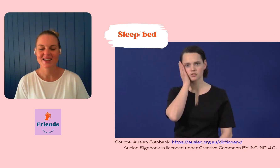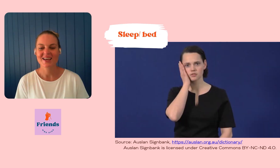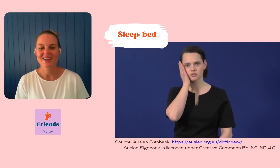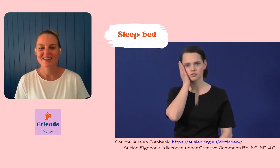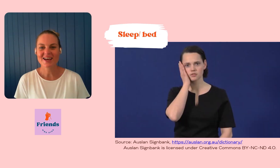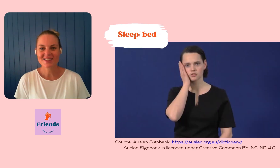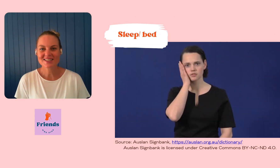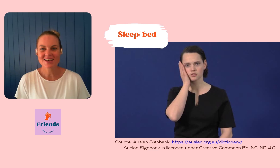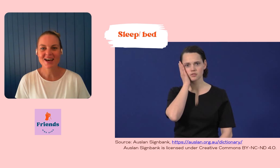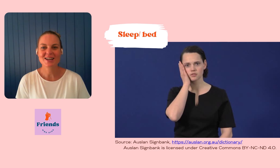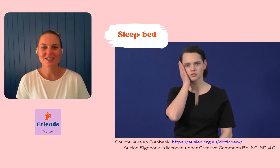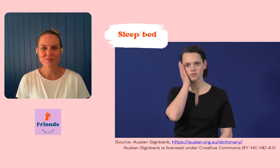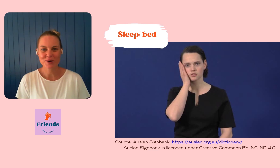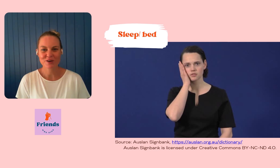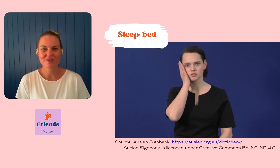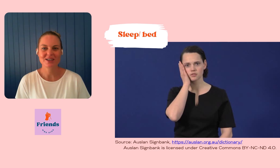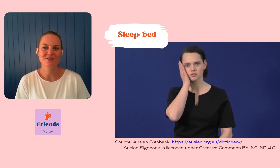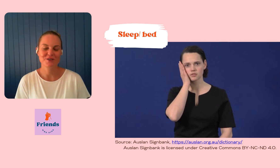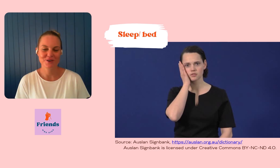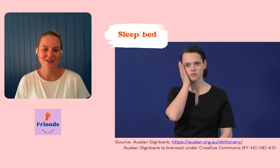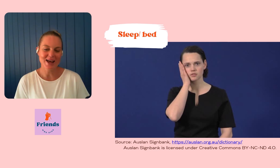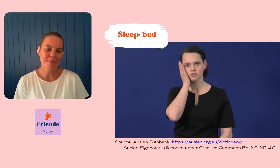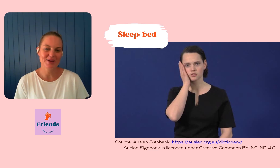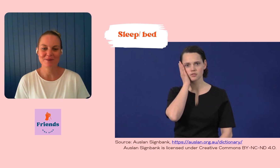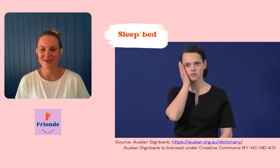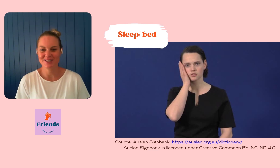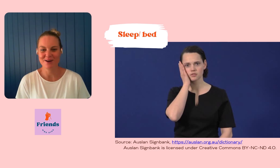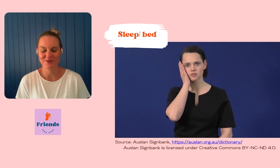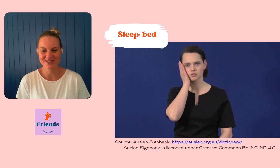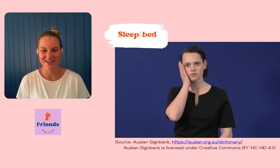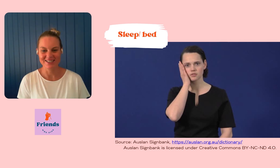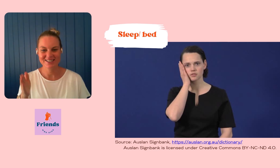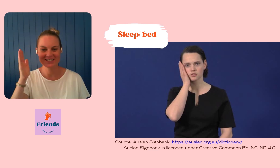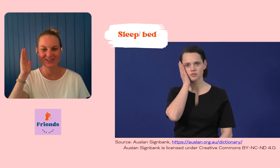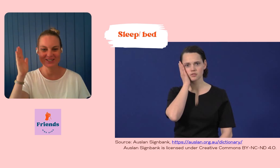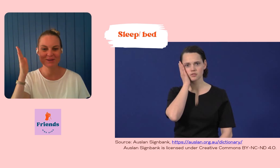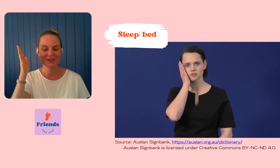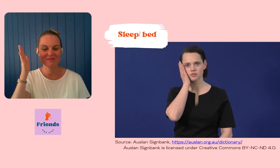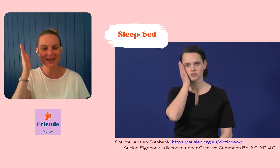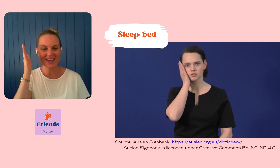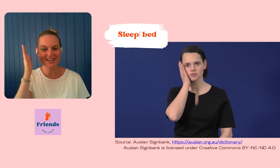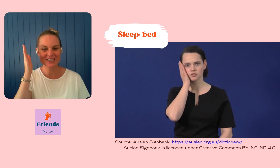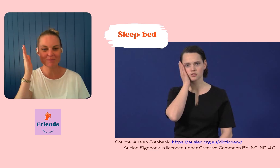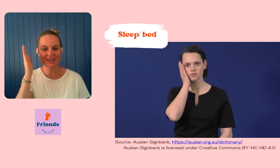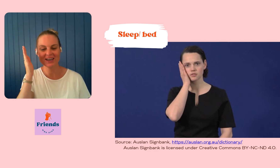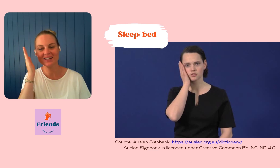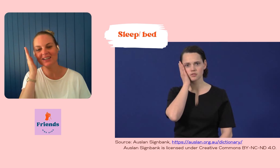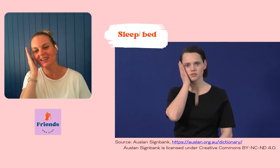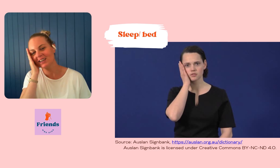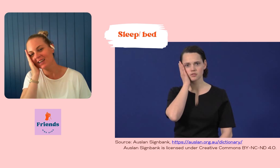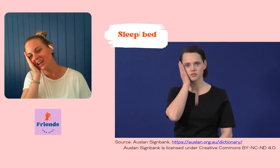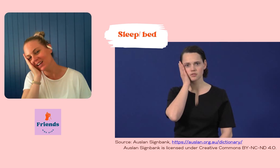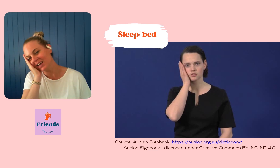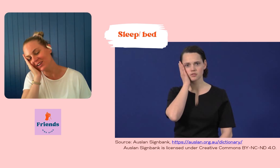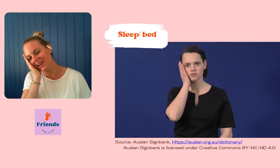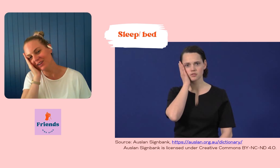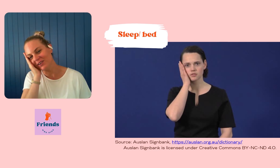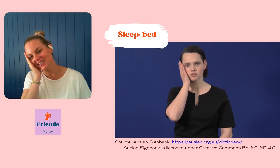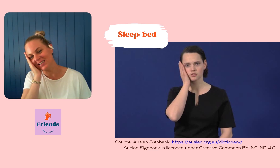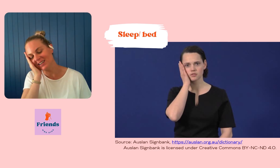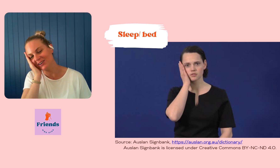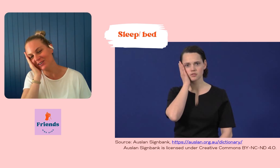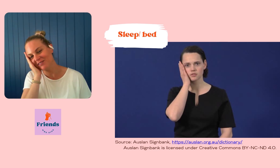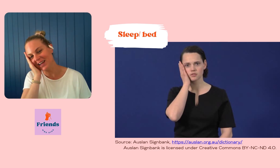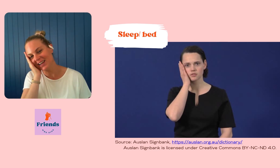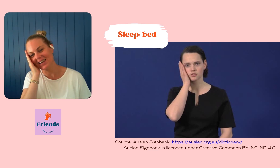Now this sign is perfect for nap and bedtime routines. So simply flat hand shape again, and your head resting on your